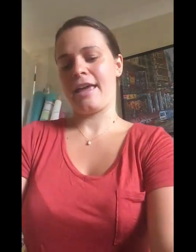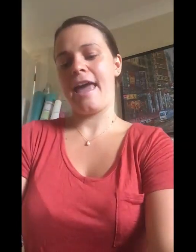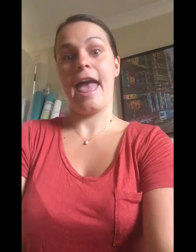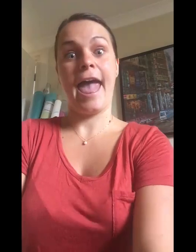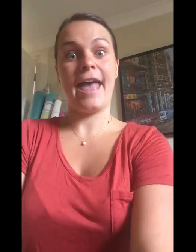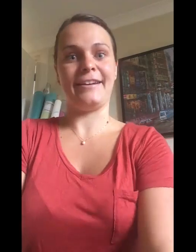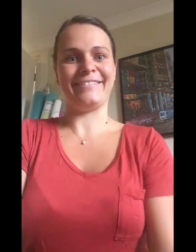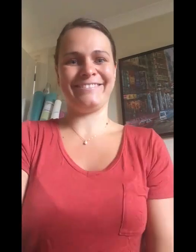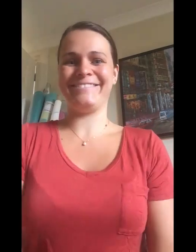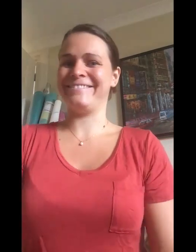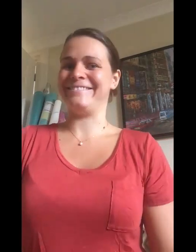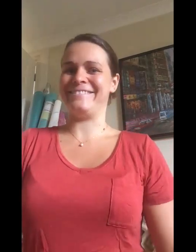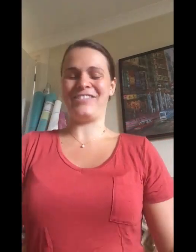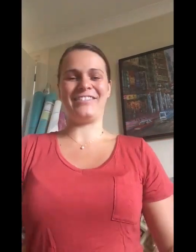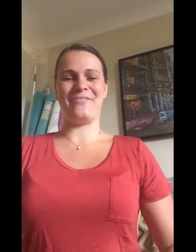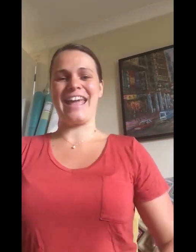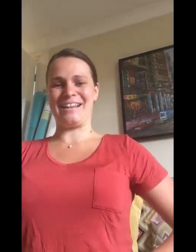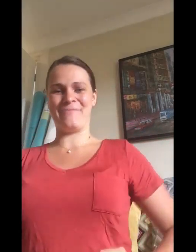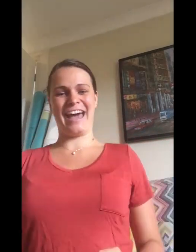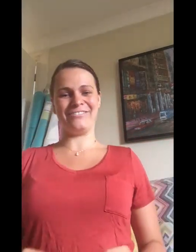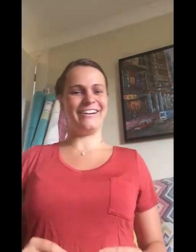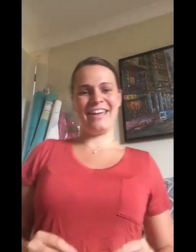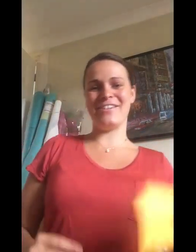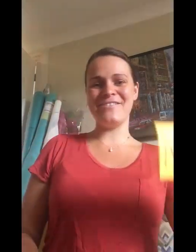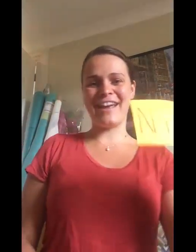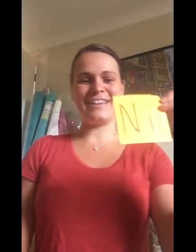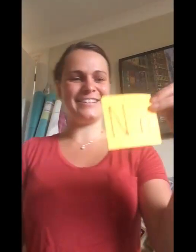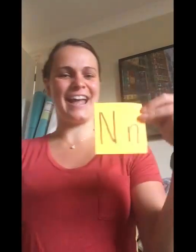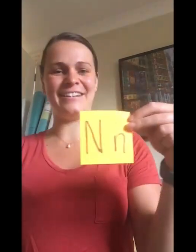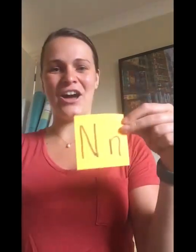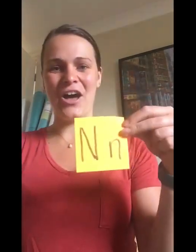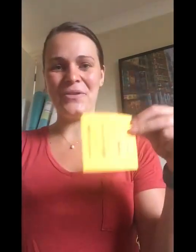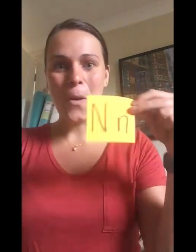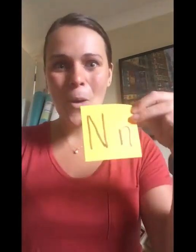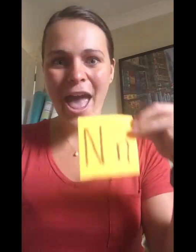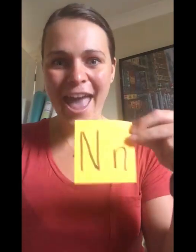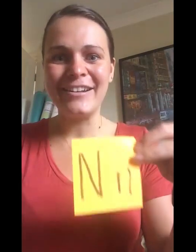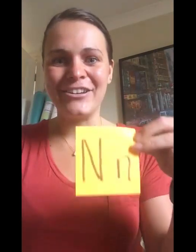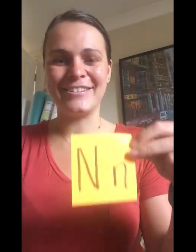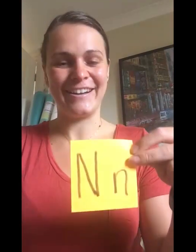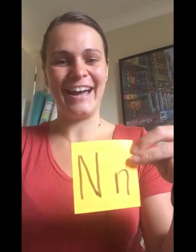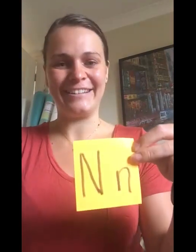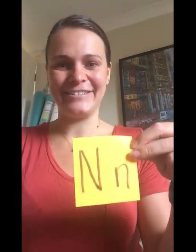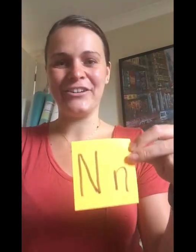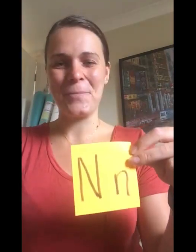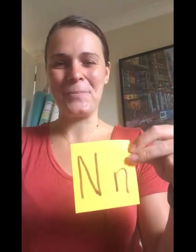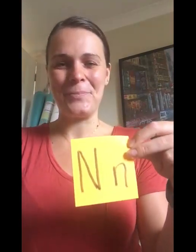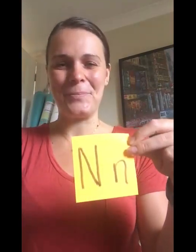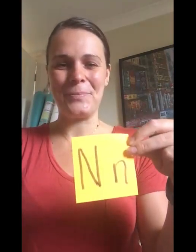Okay, N. Oh, I've given it away a little bit, haven't I? Who reckons they know what N looks like?